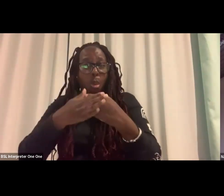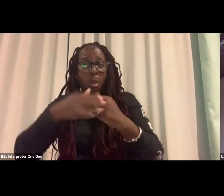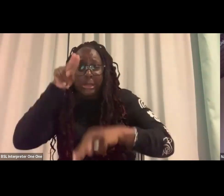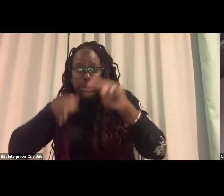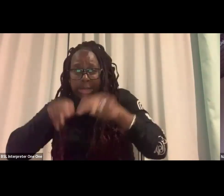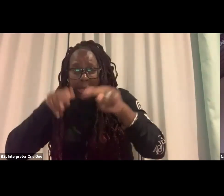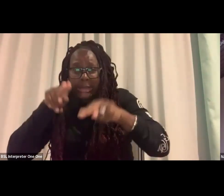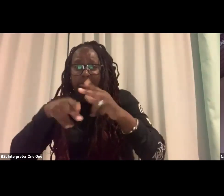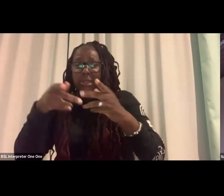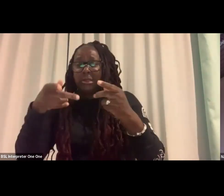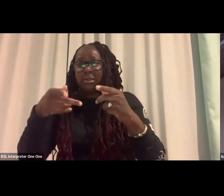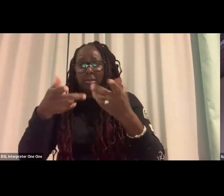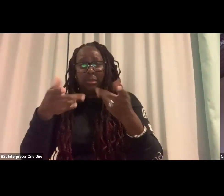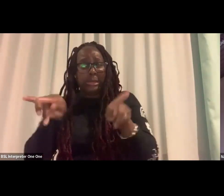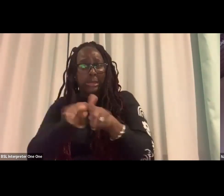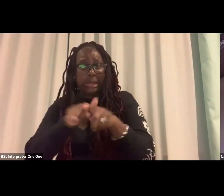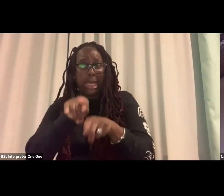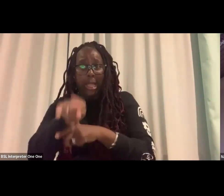tool. Also a bit of